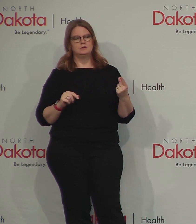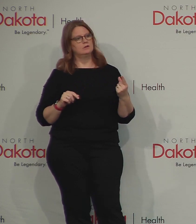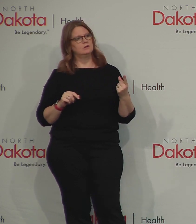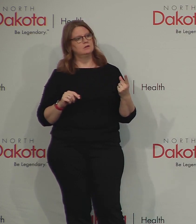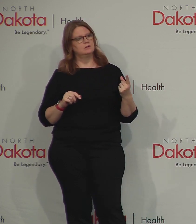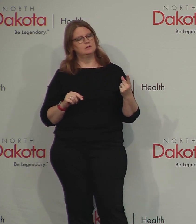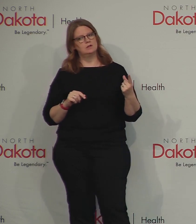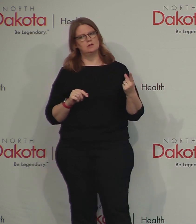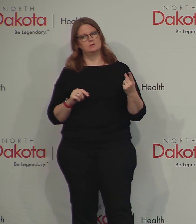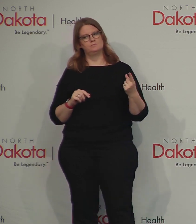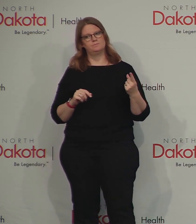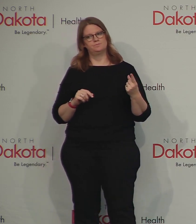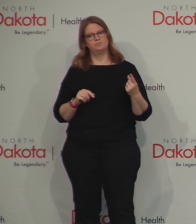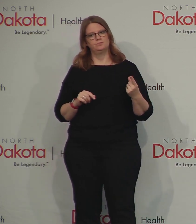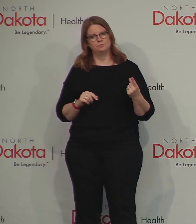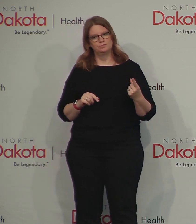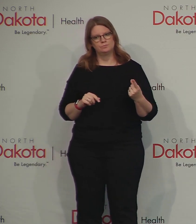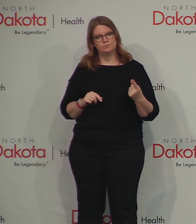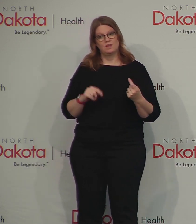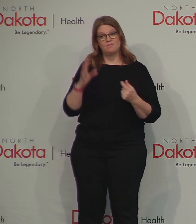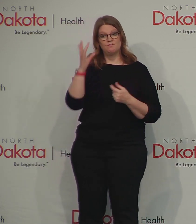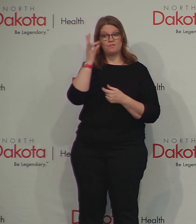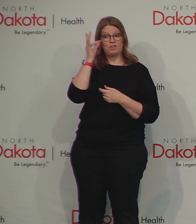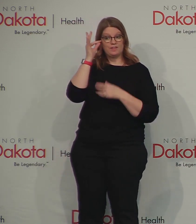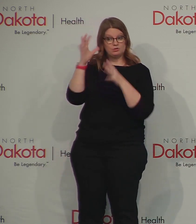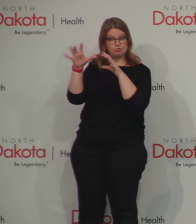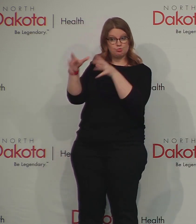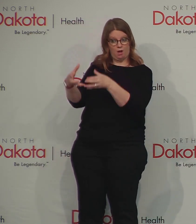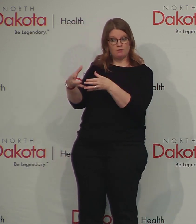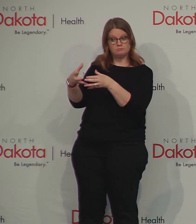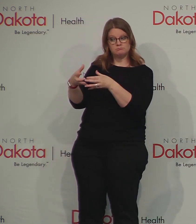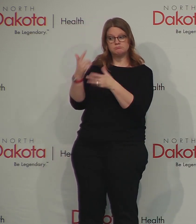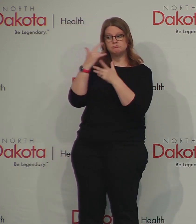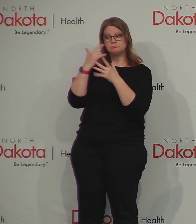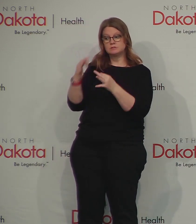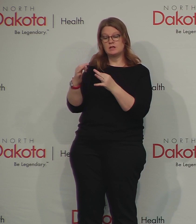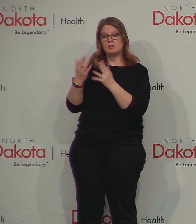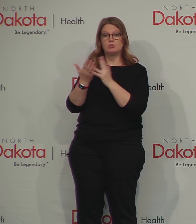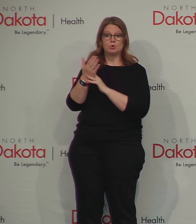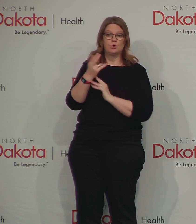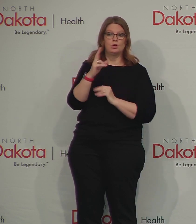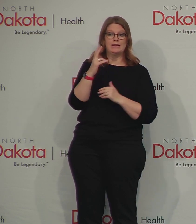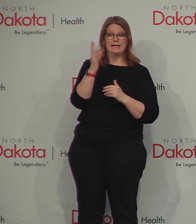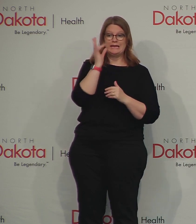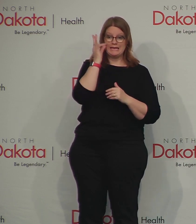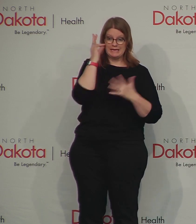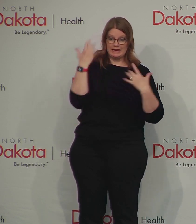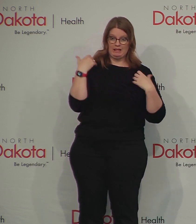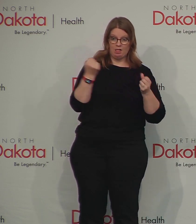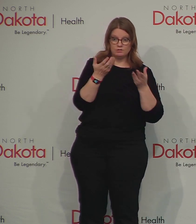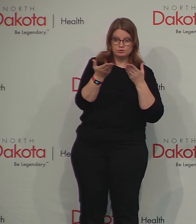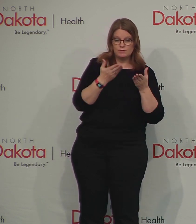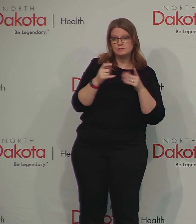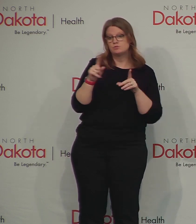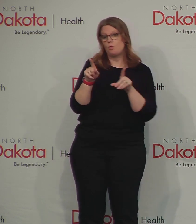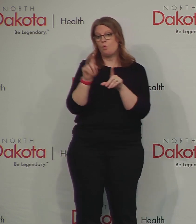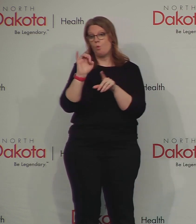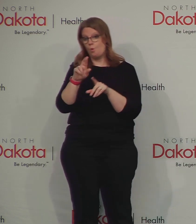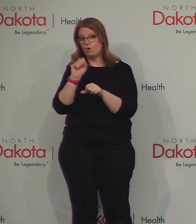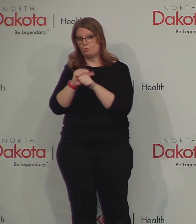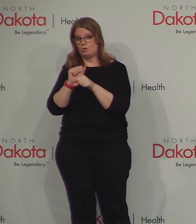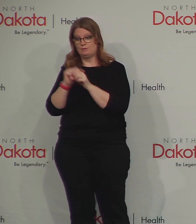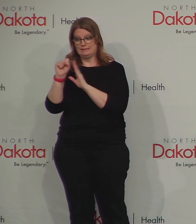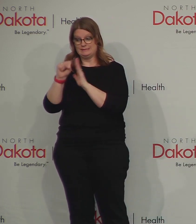was an opt-in for the tribes to choose to go either through the Indian Health Service or to work with the state of North